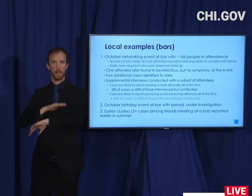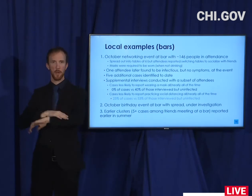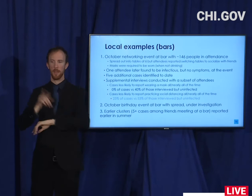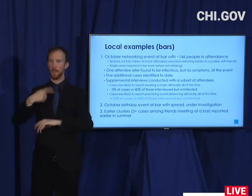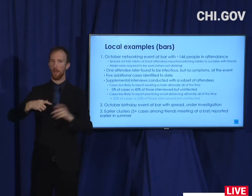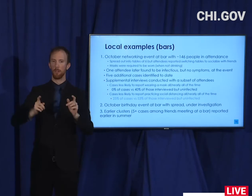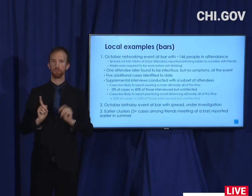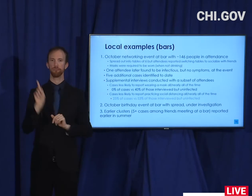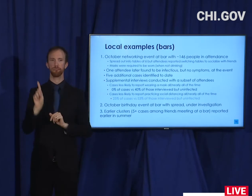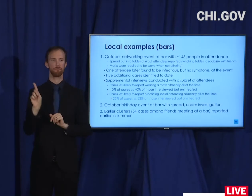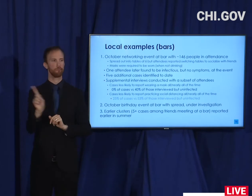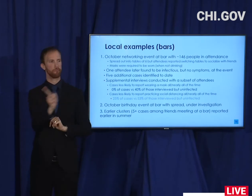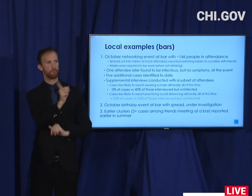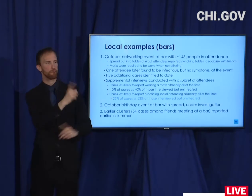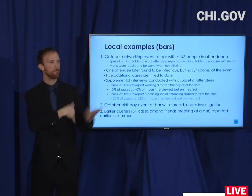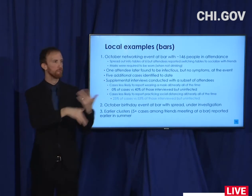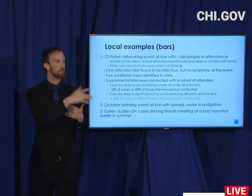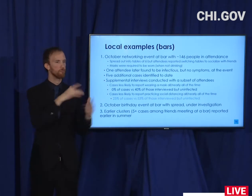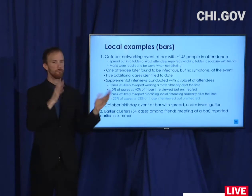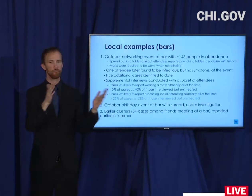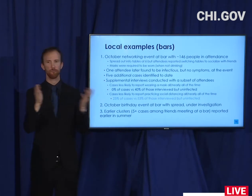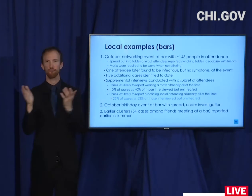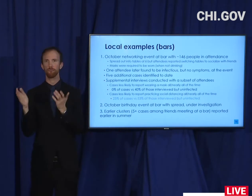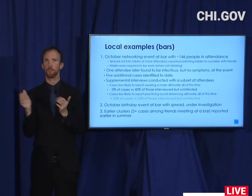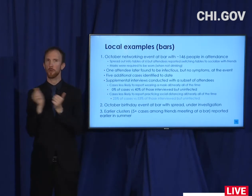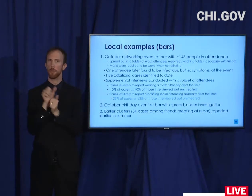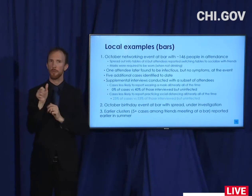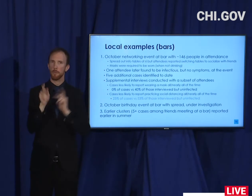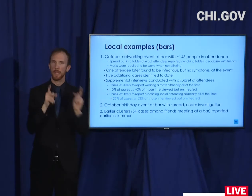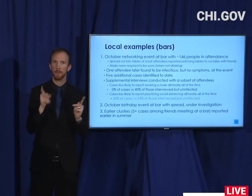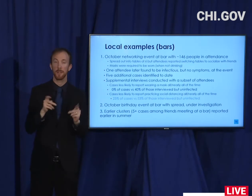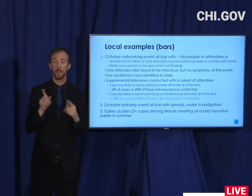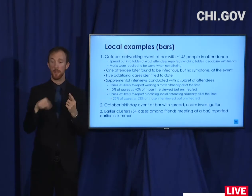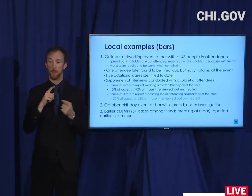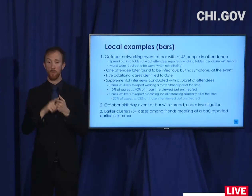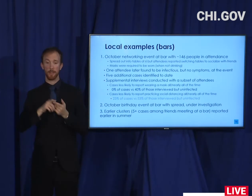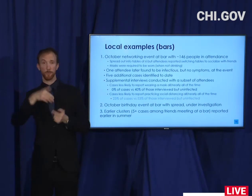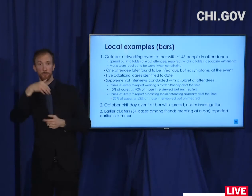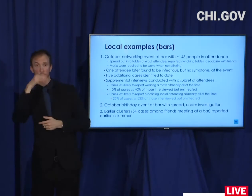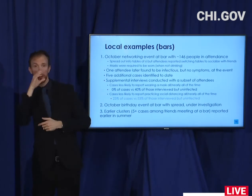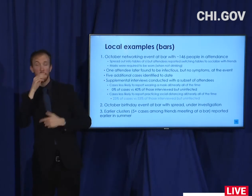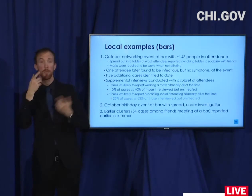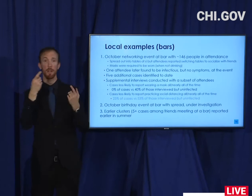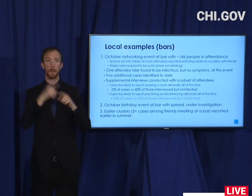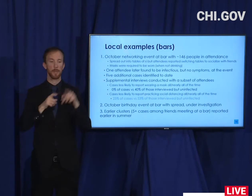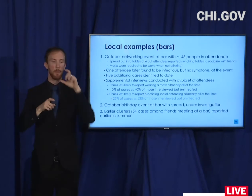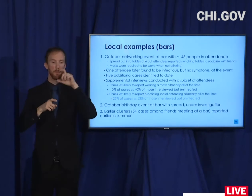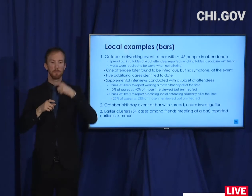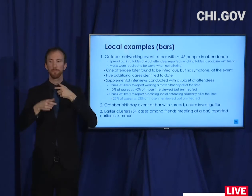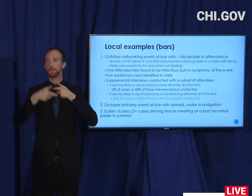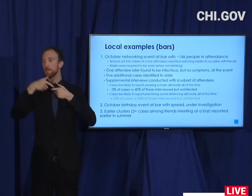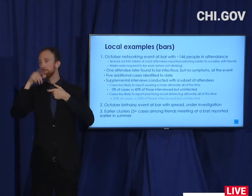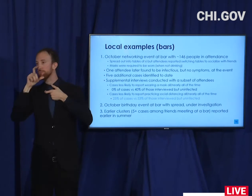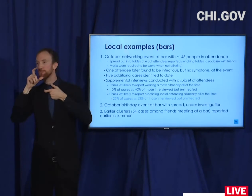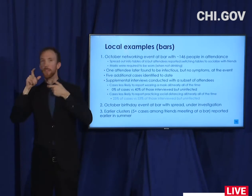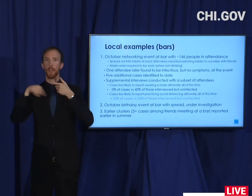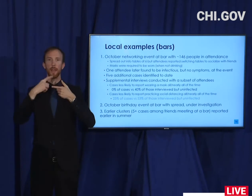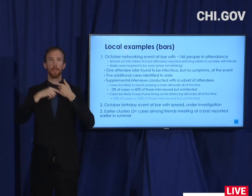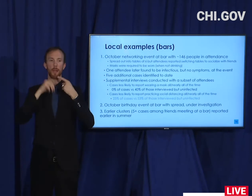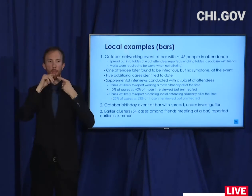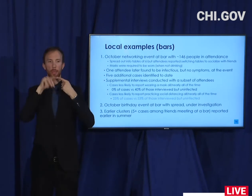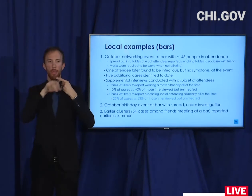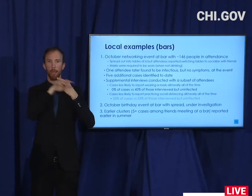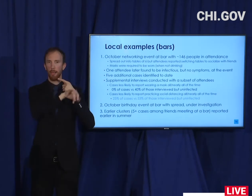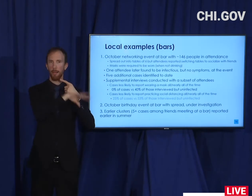talked to people, there was not all the consistent mask wearing that we'd like to see. There was just one attendee who was found to be infectious without